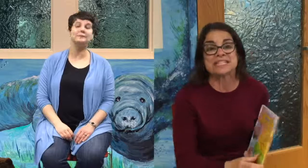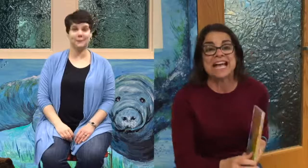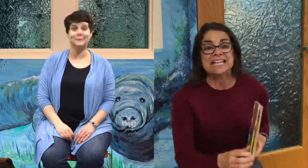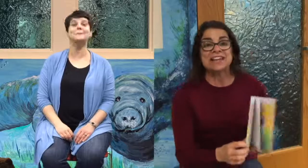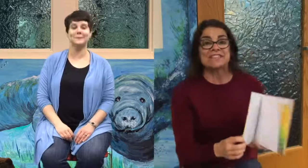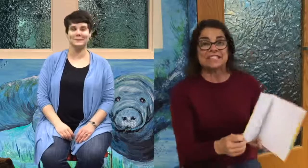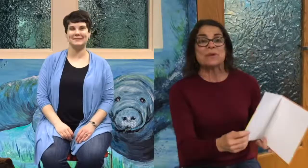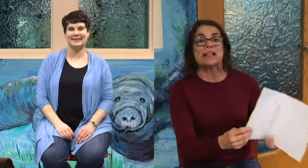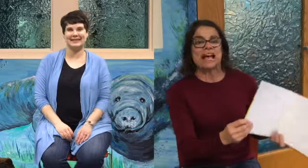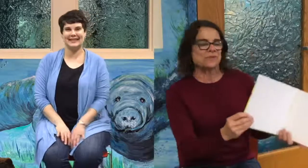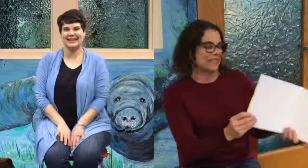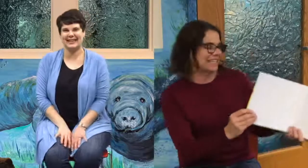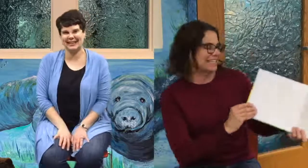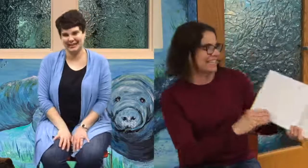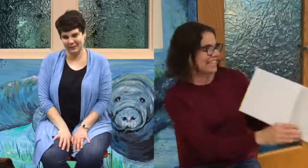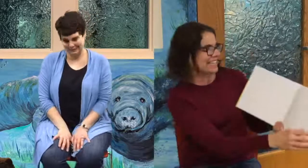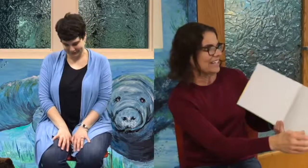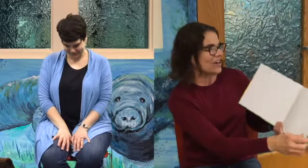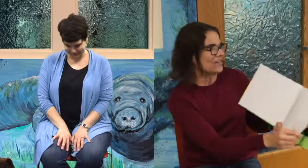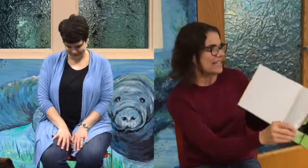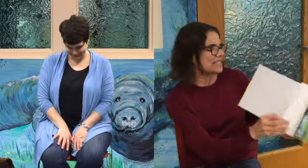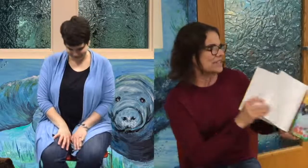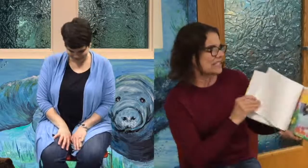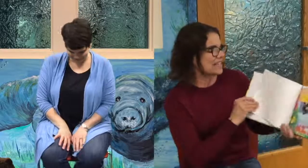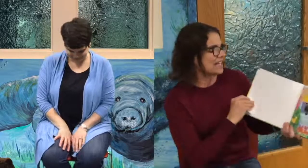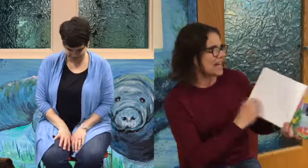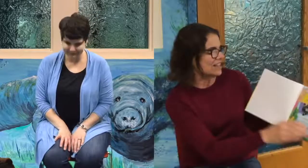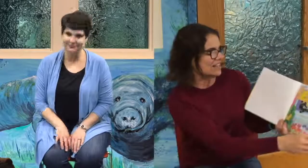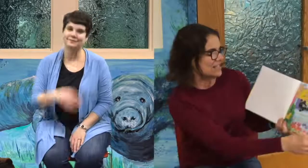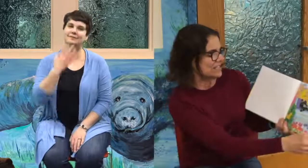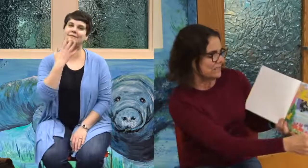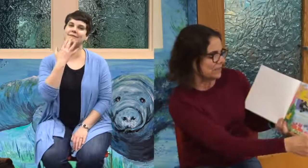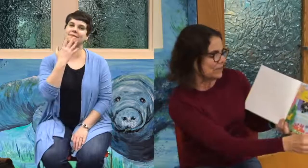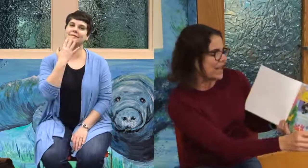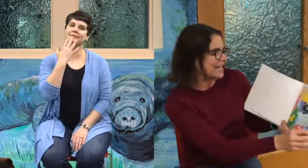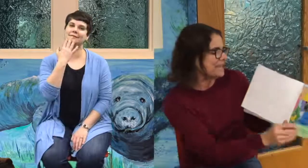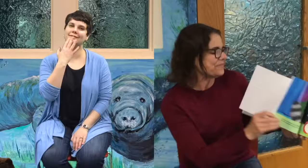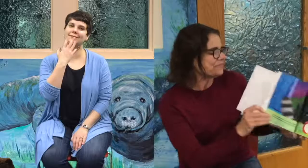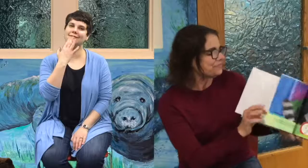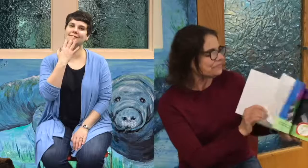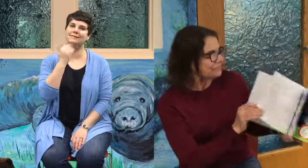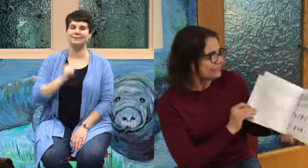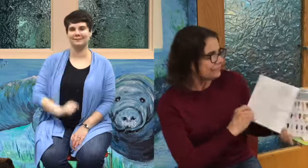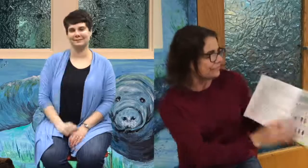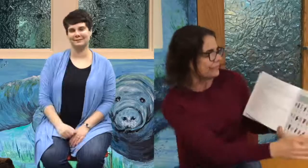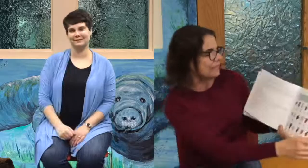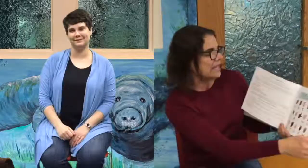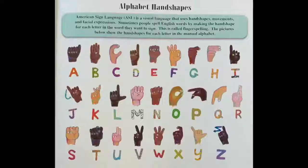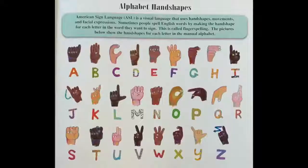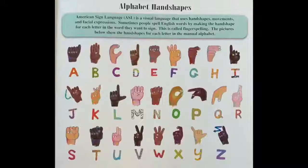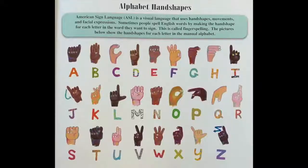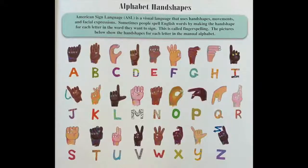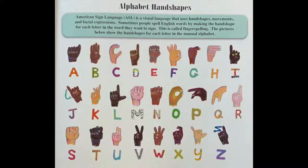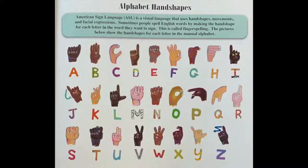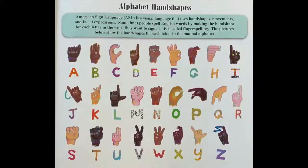signing of this while I read. All right, so see the colors. Ready? And it also has this really